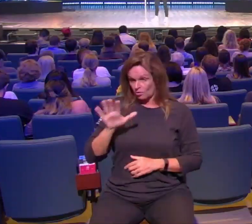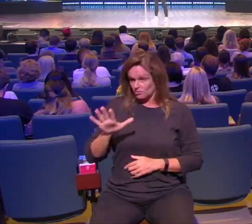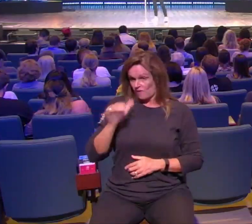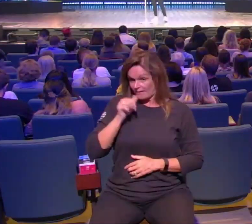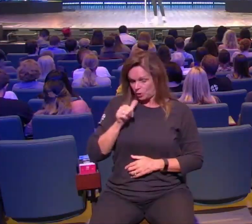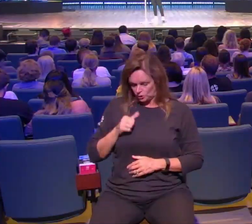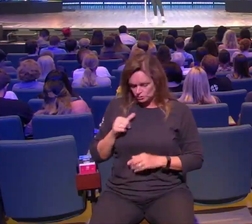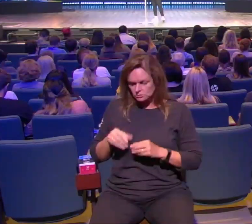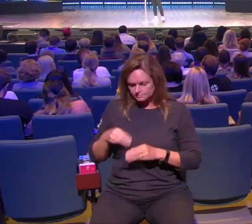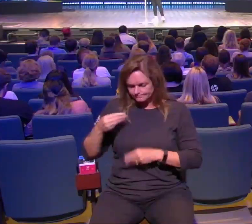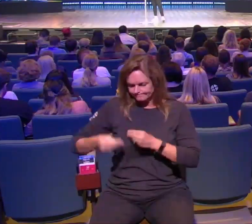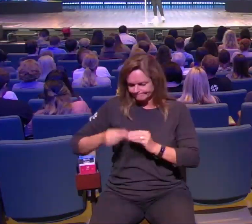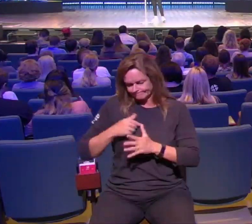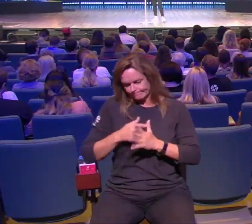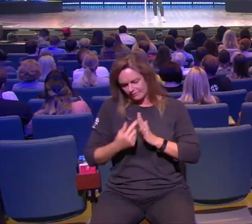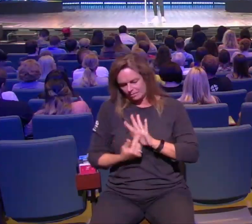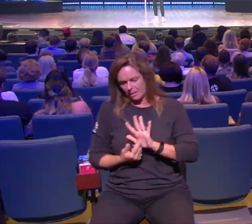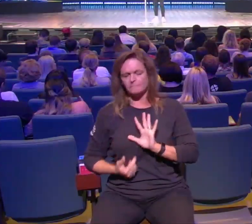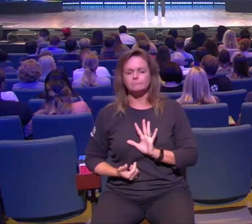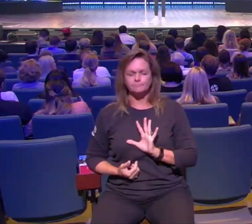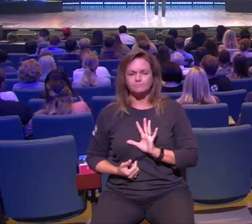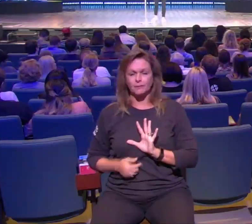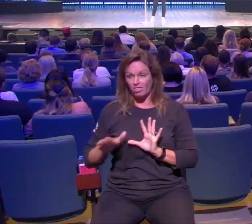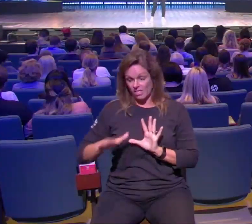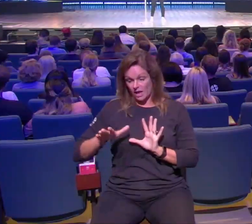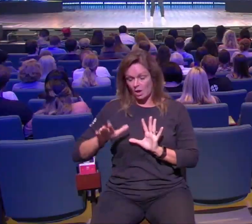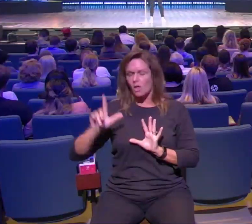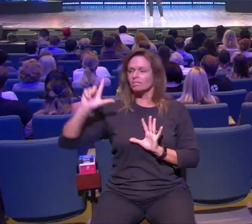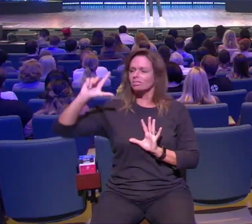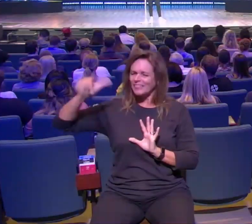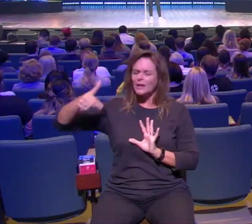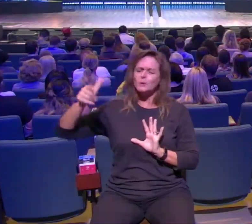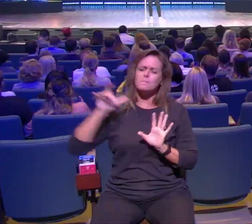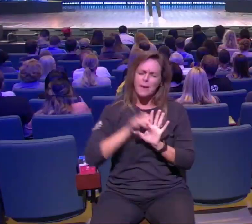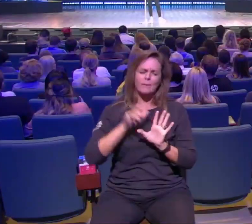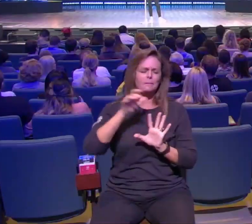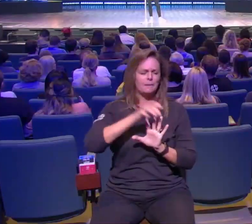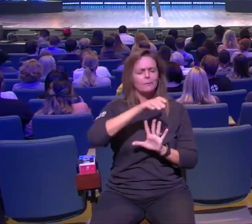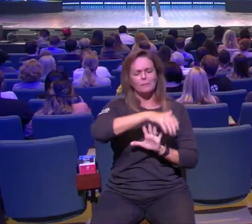the daughters of Zelophehad were destined for a life of poverty,